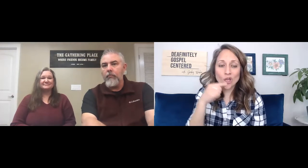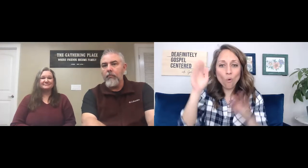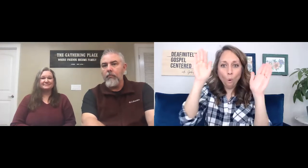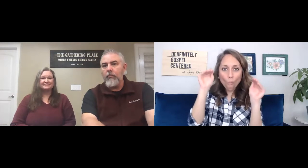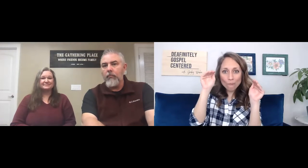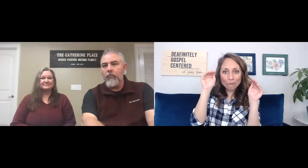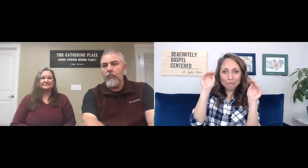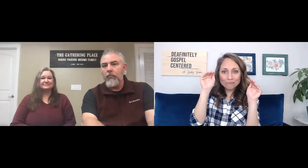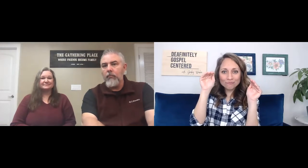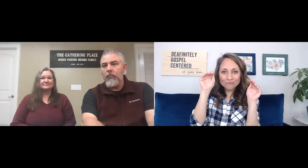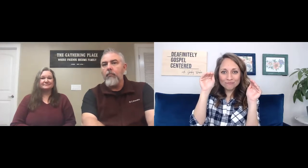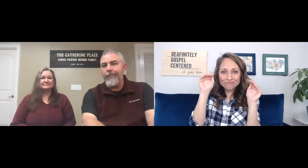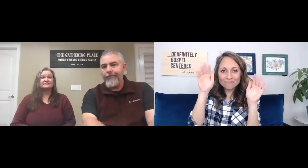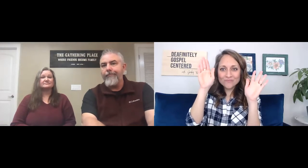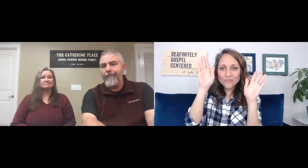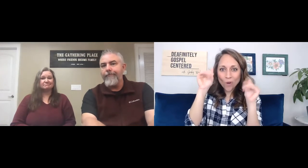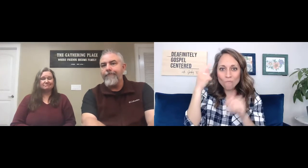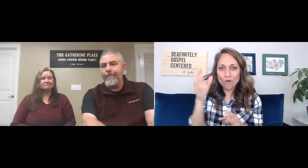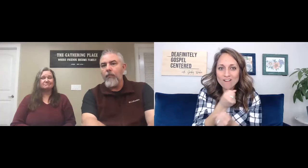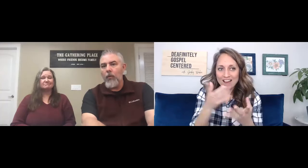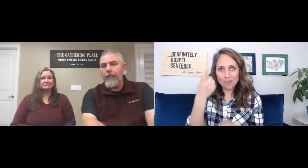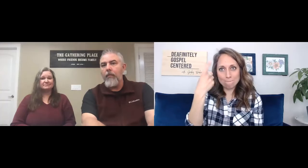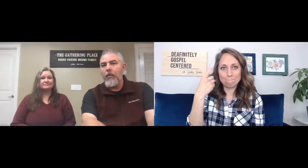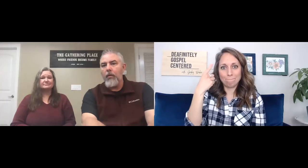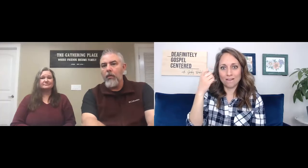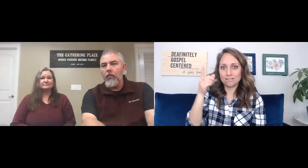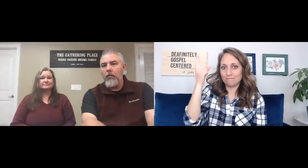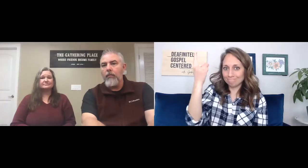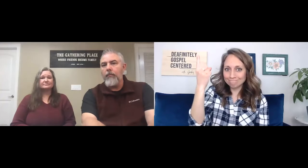said earlier, we have hope because of God's grace.